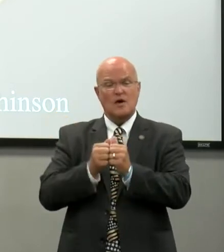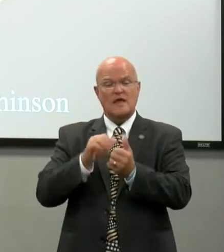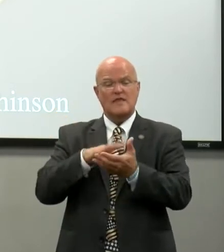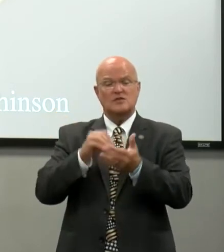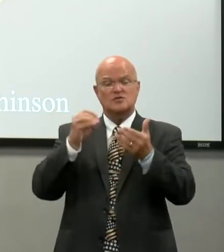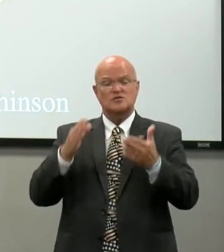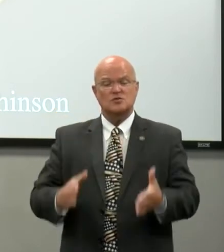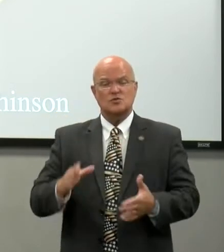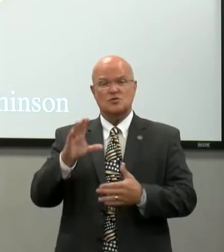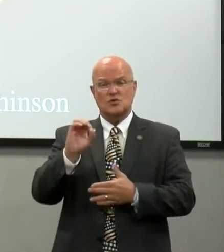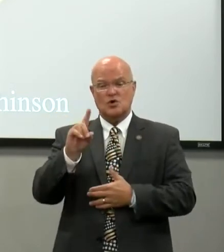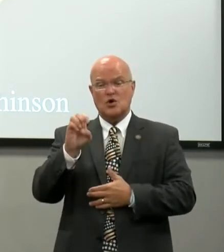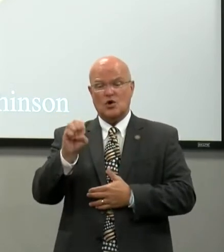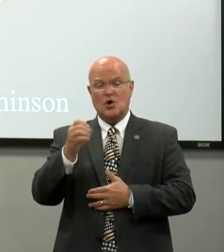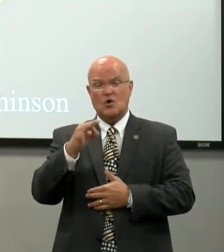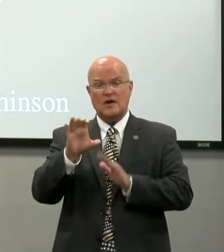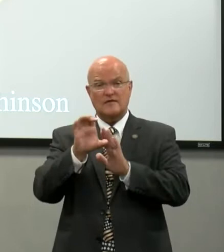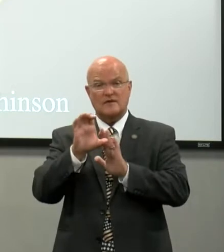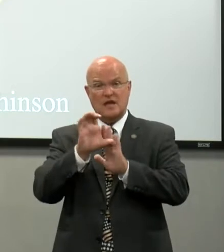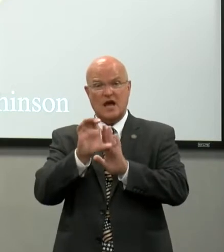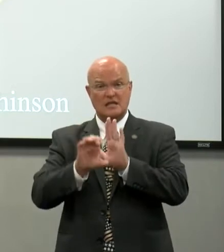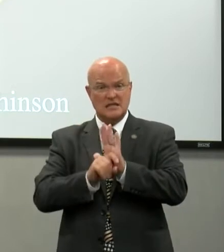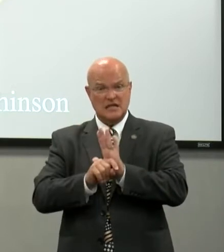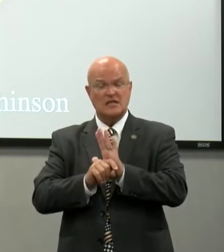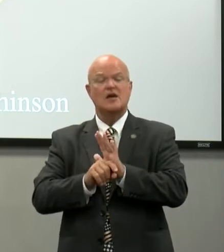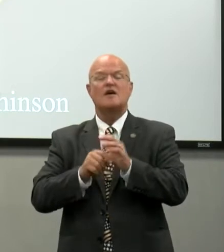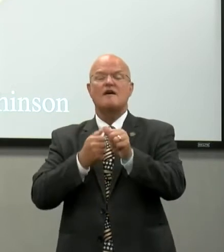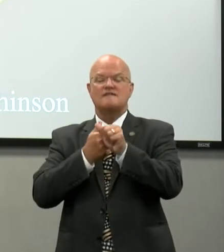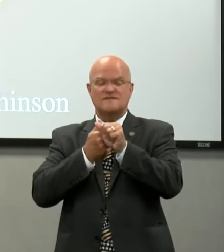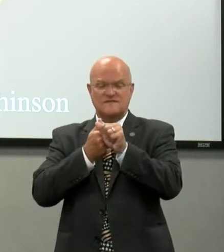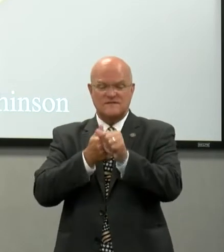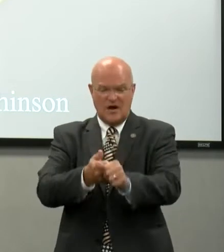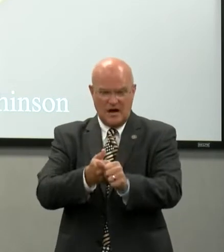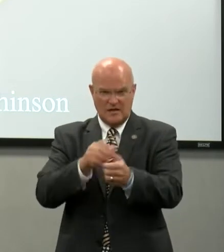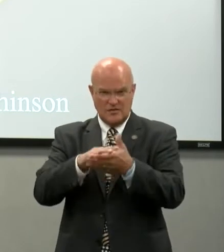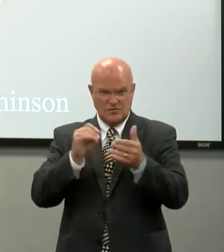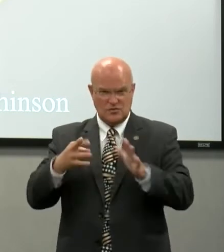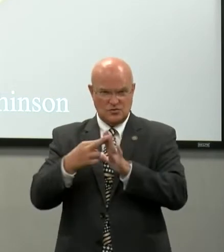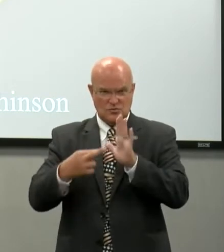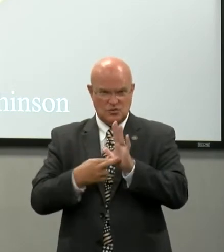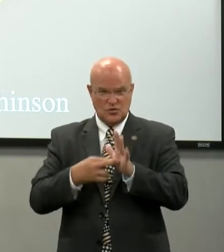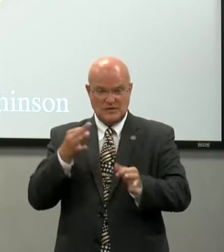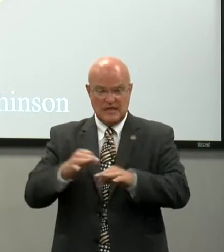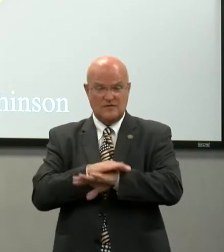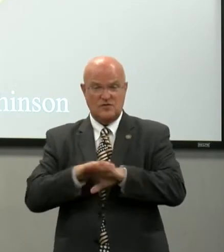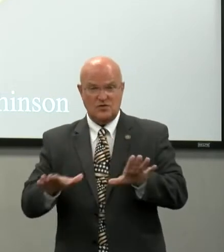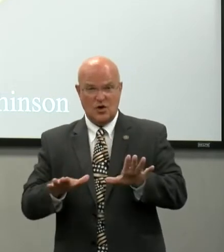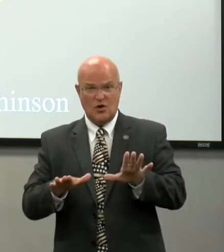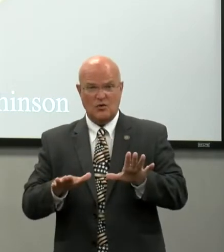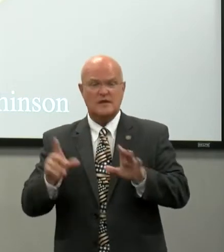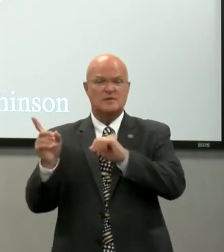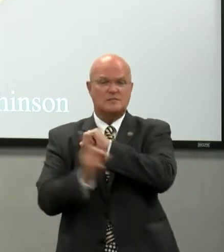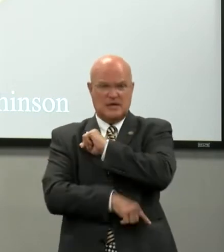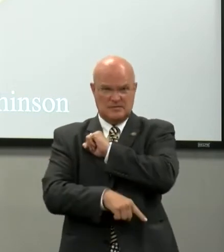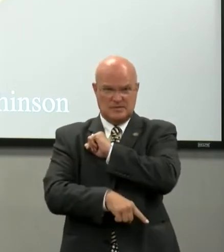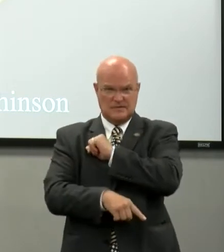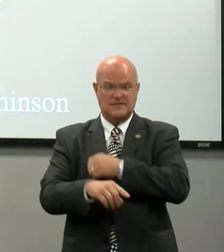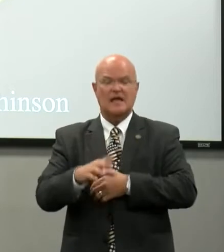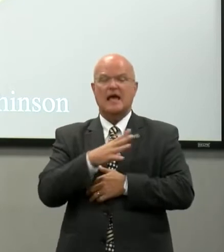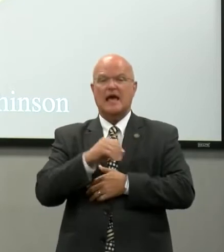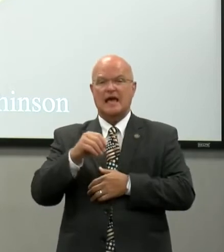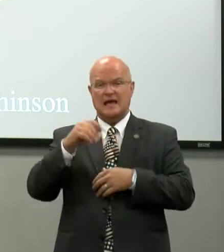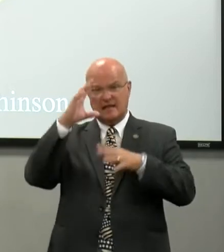of conduct, you have to follow the school's rules, and there's consequences for not doing that. And Chancellor